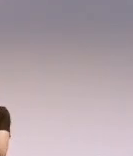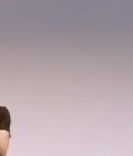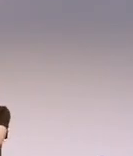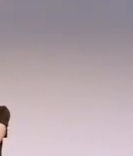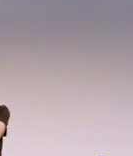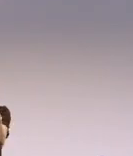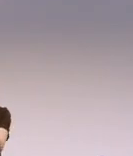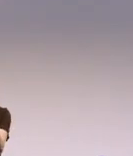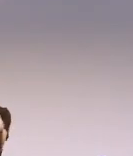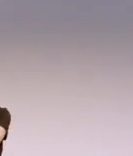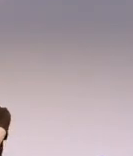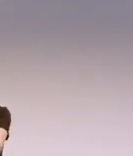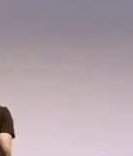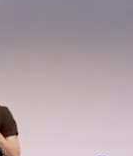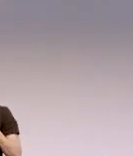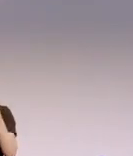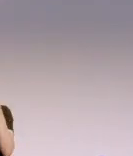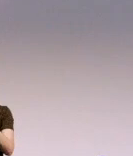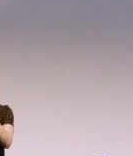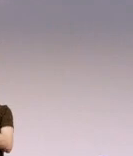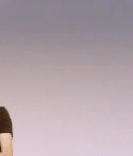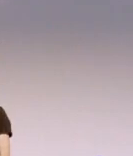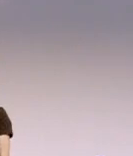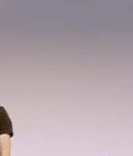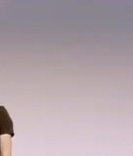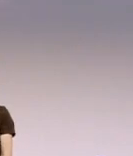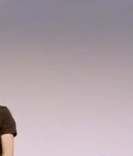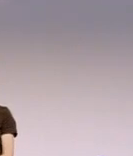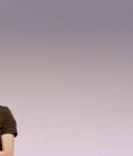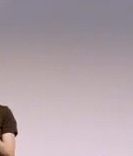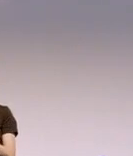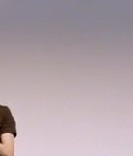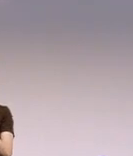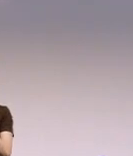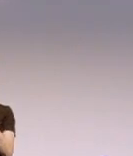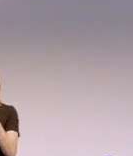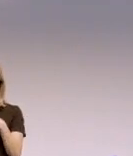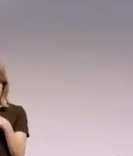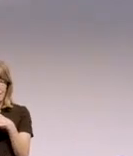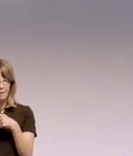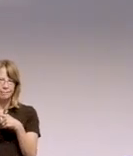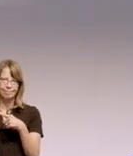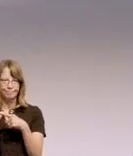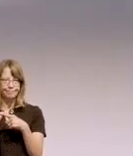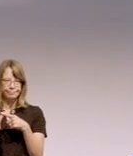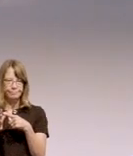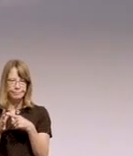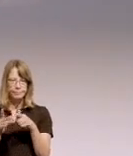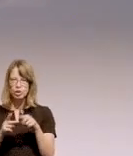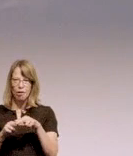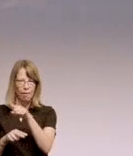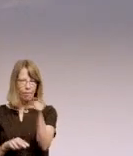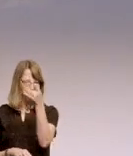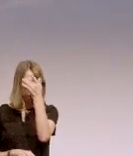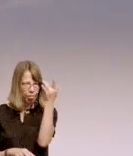that's basically what my talk's going to focus on today. The National Disability Insurance Agency. So for those who don't